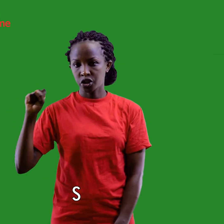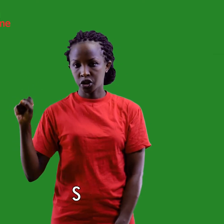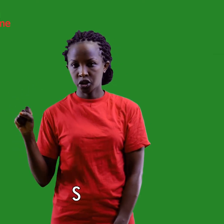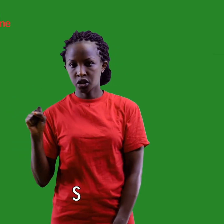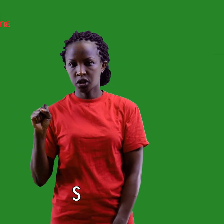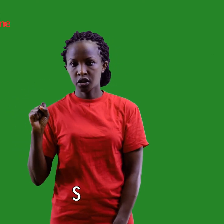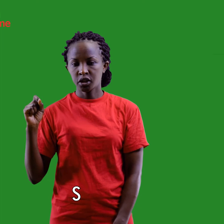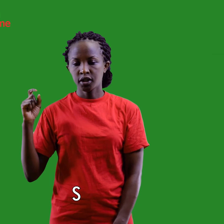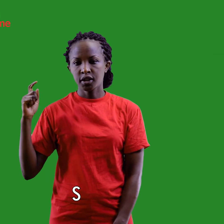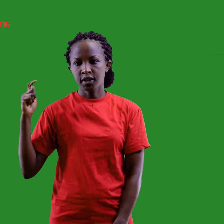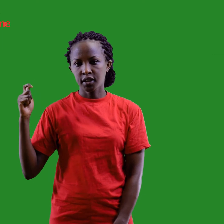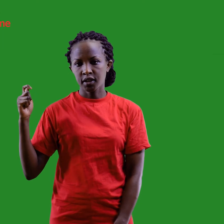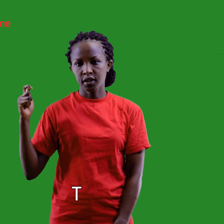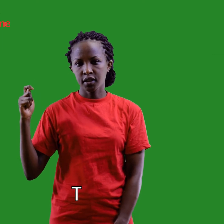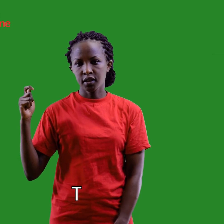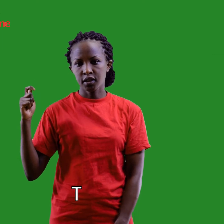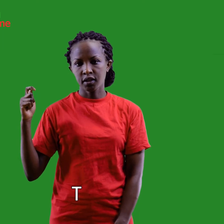S T.